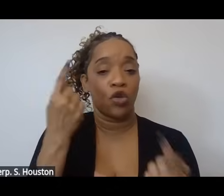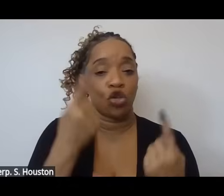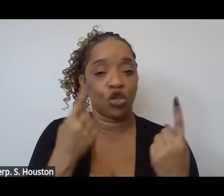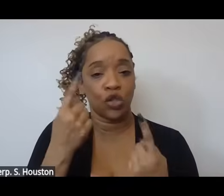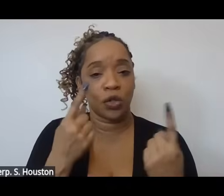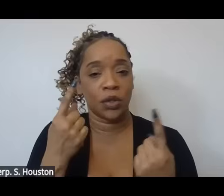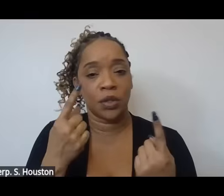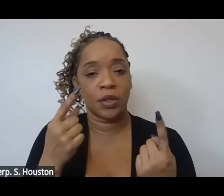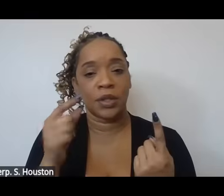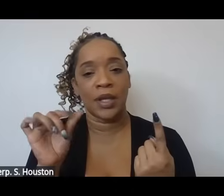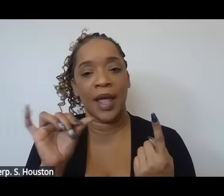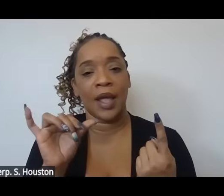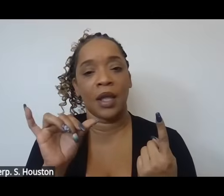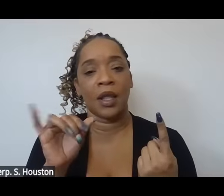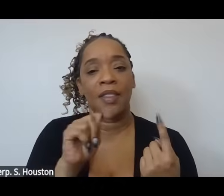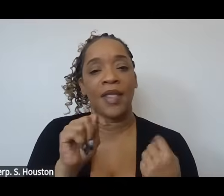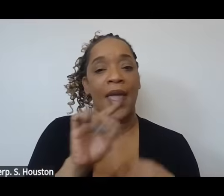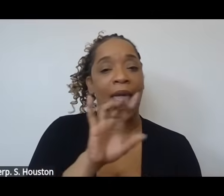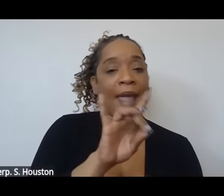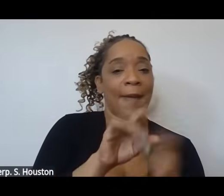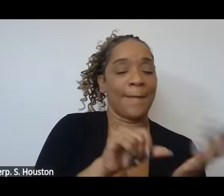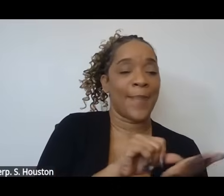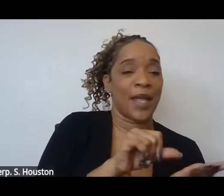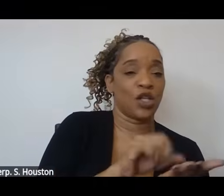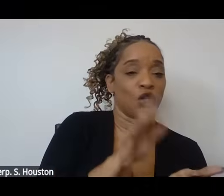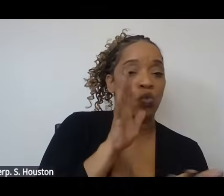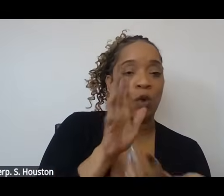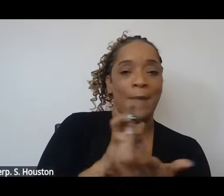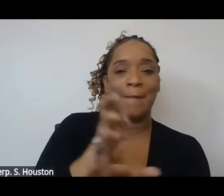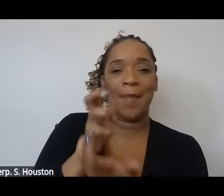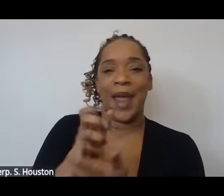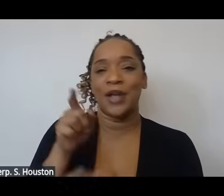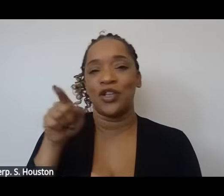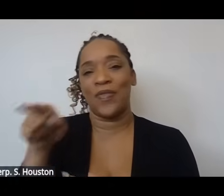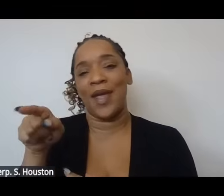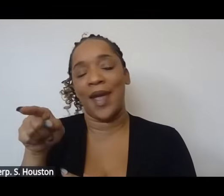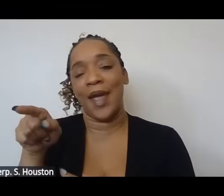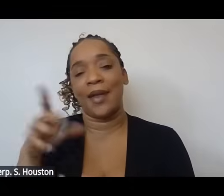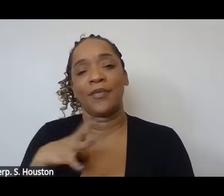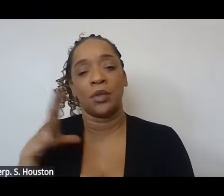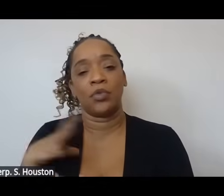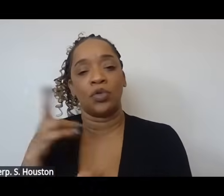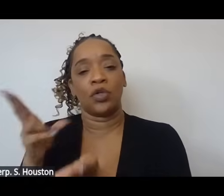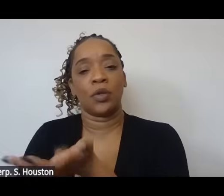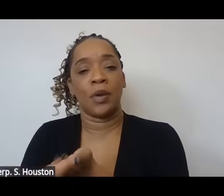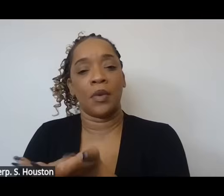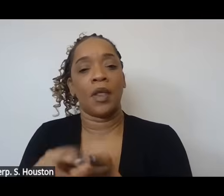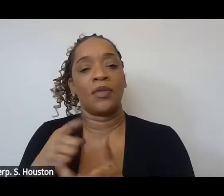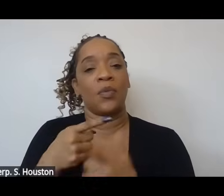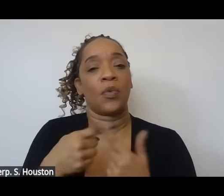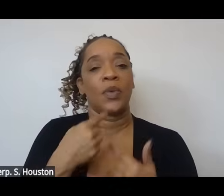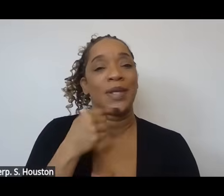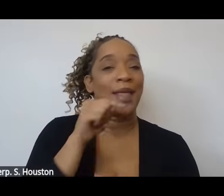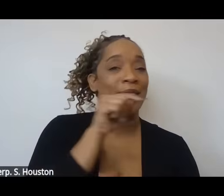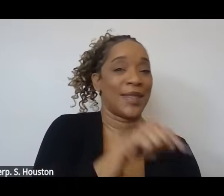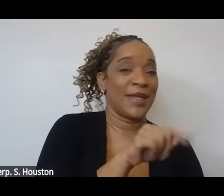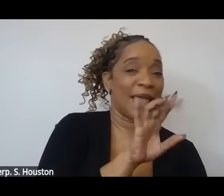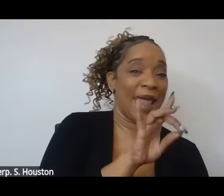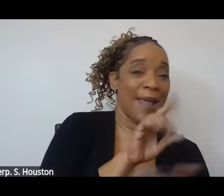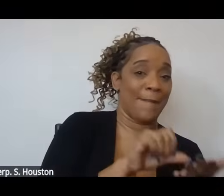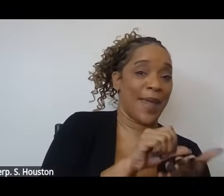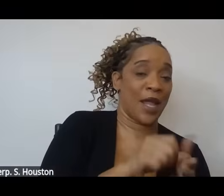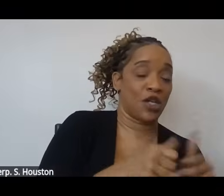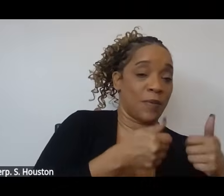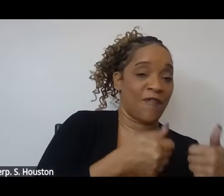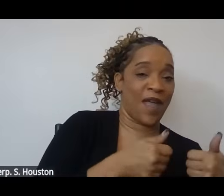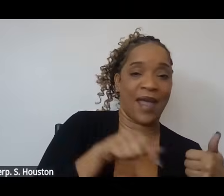signature and the other 2 pages wouldn't. So in that case, our recommendation would be these 8 pages are good. Yeah. These 2 are not good. And then the board would